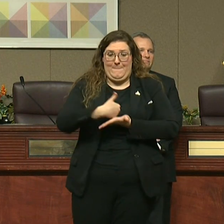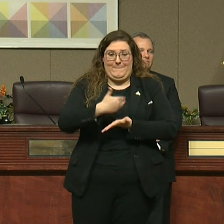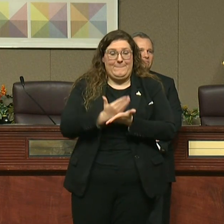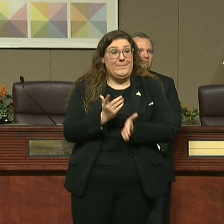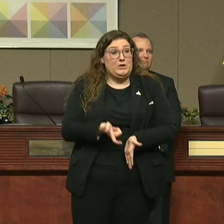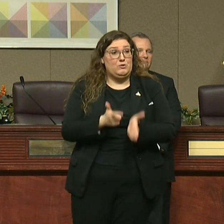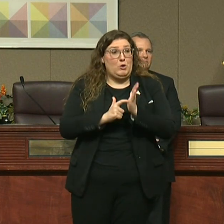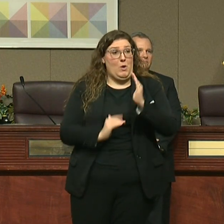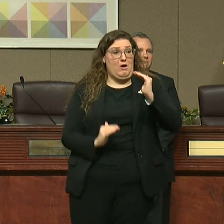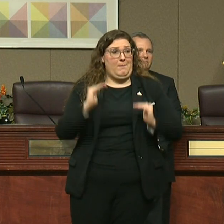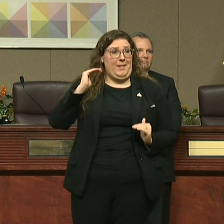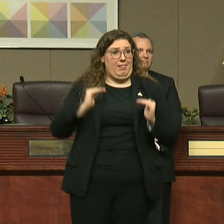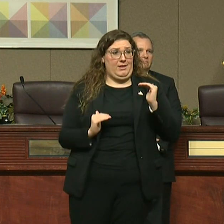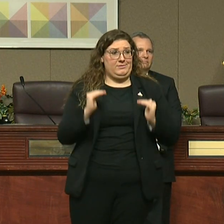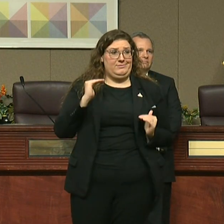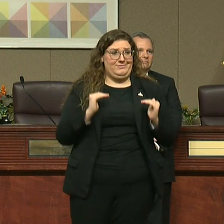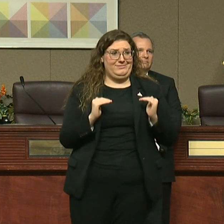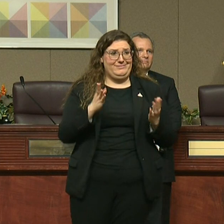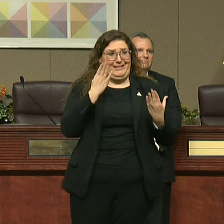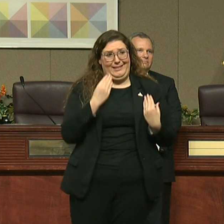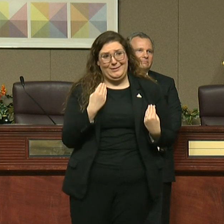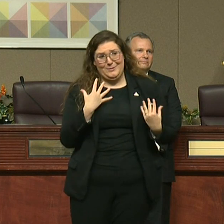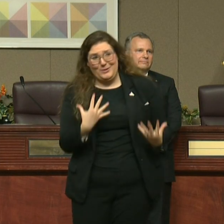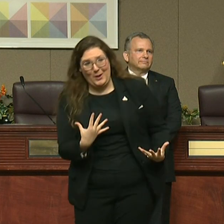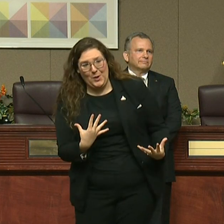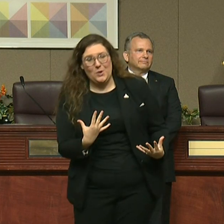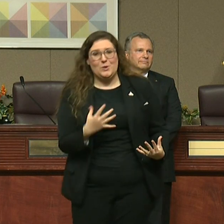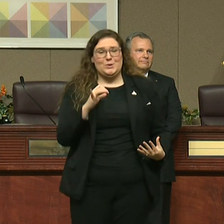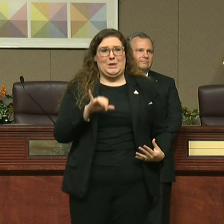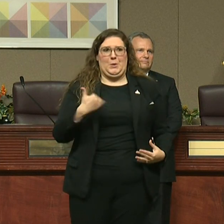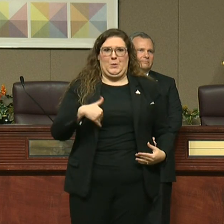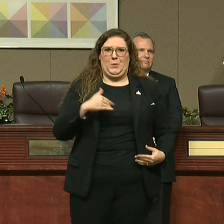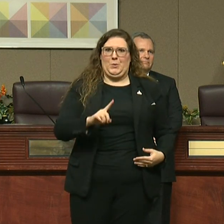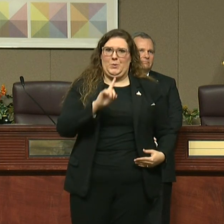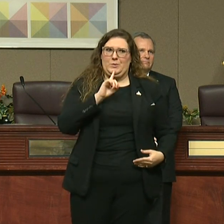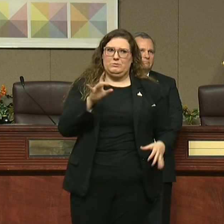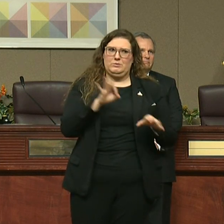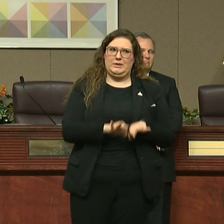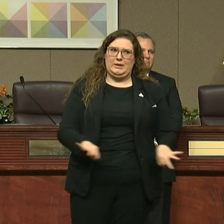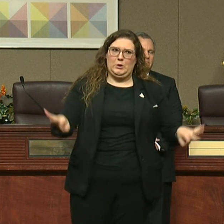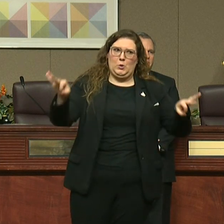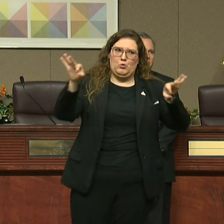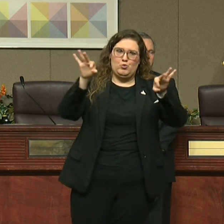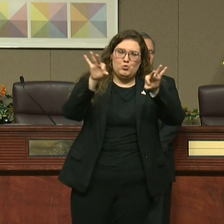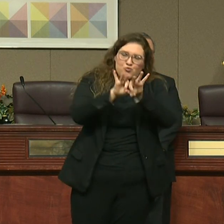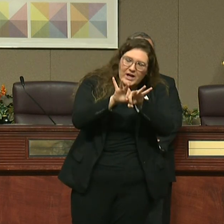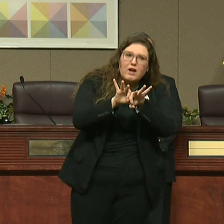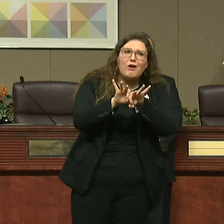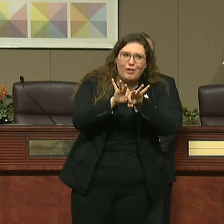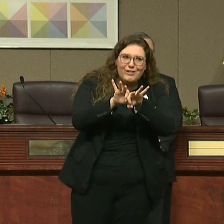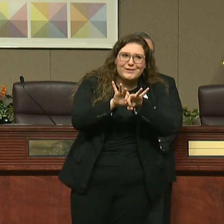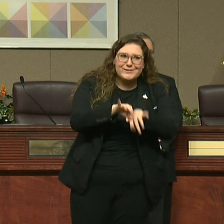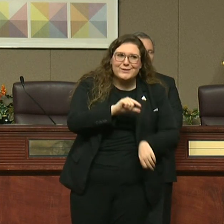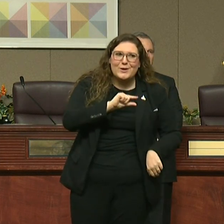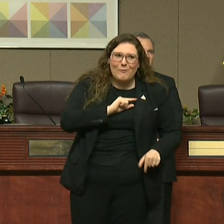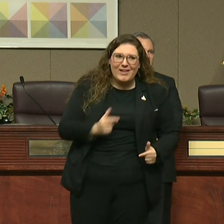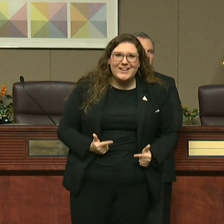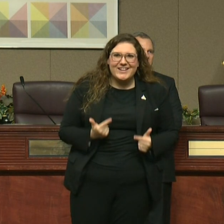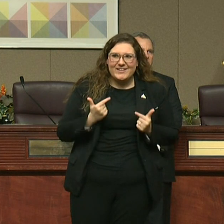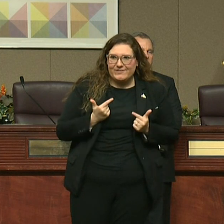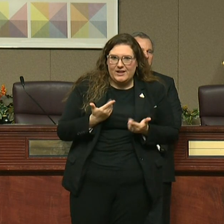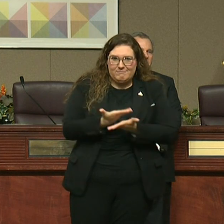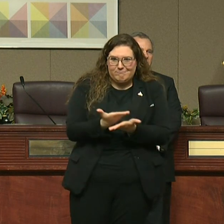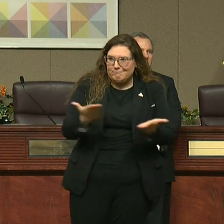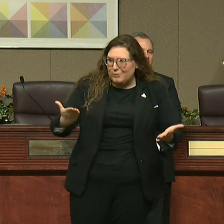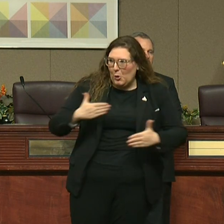is absolutely critical to the overall quality of life that we enjoy in this community, that